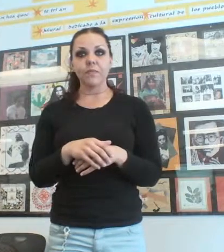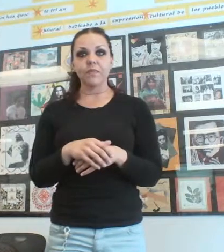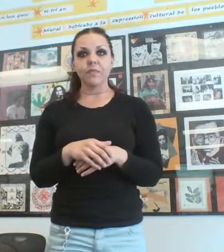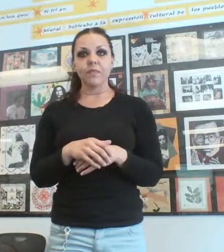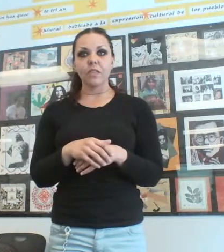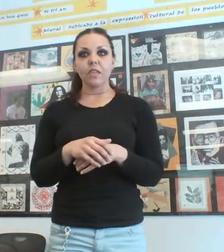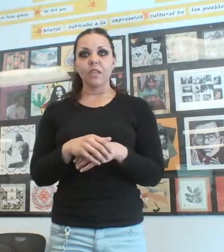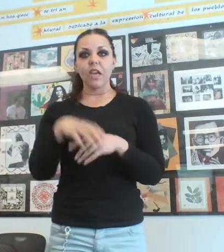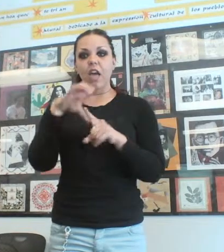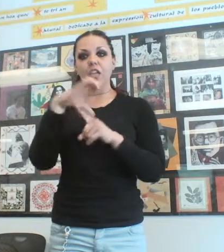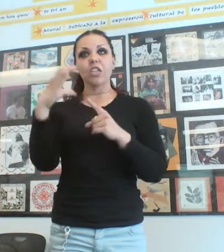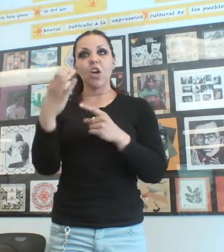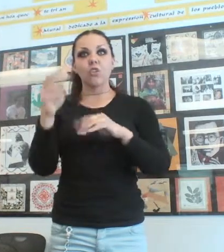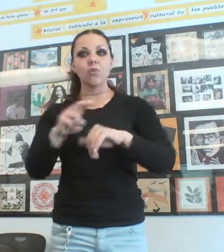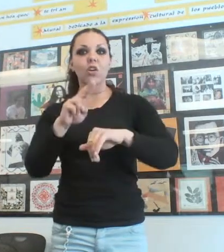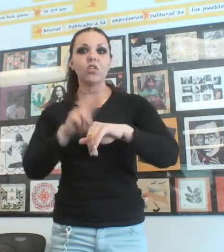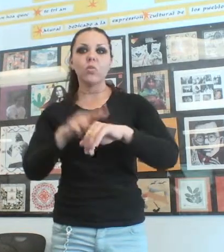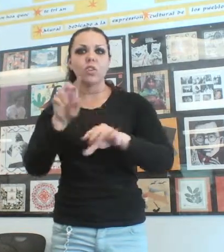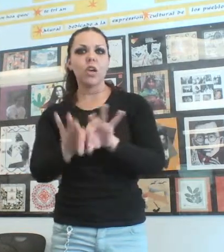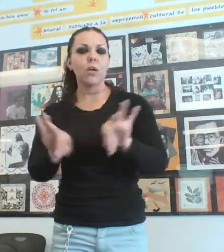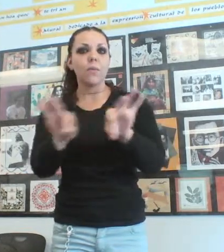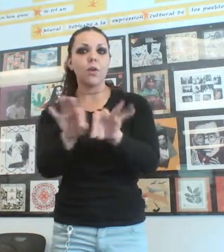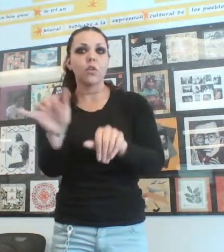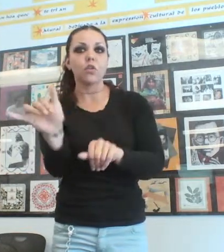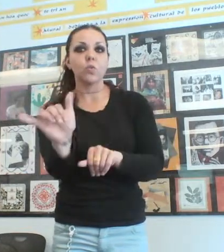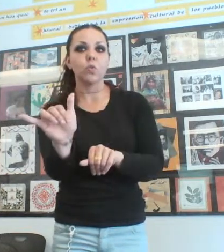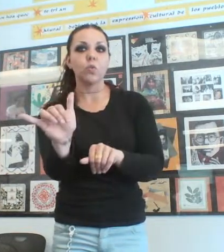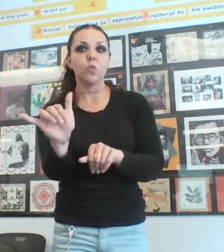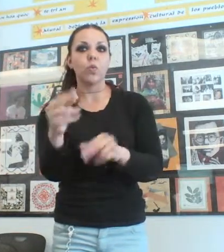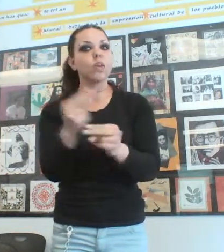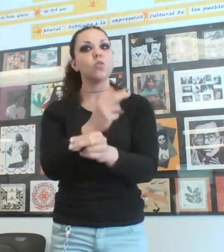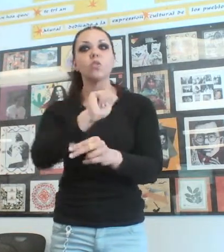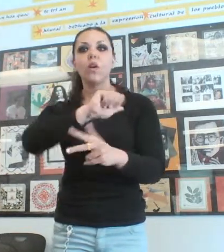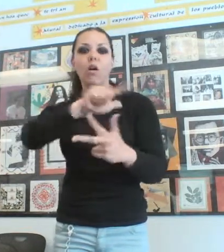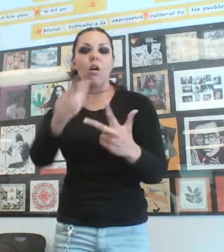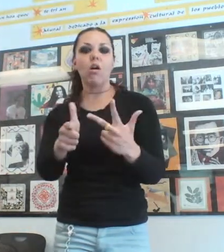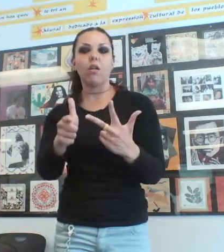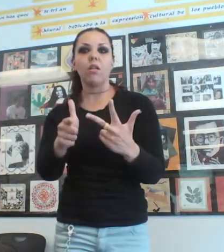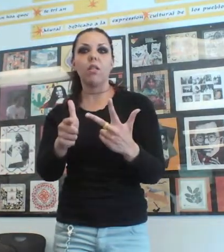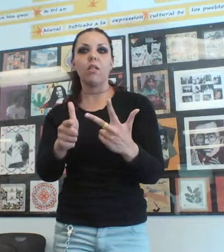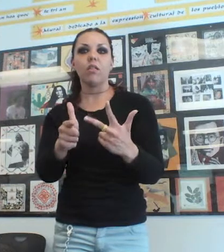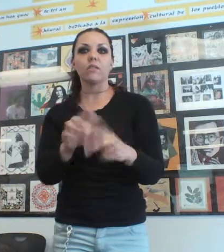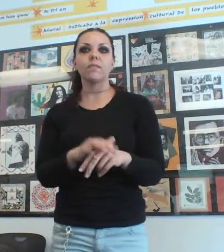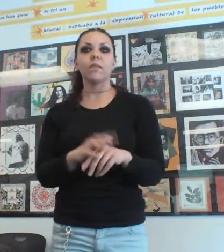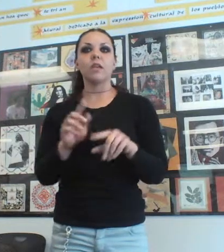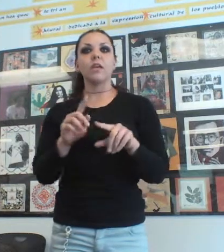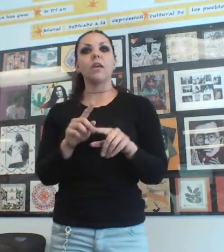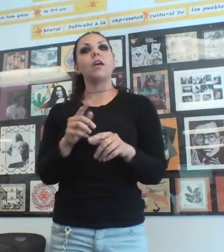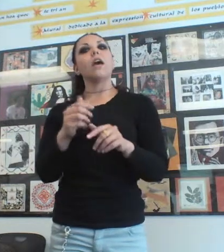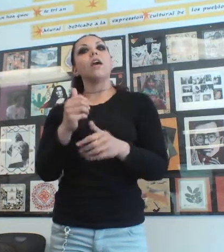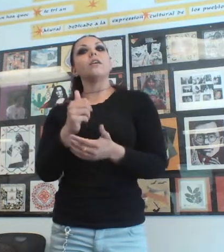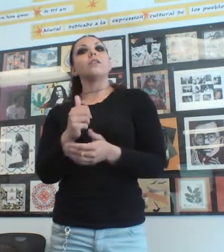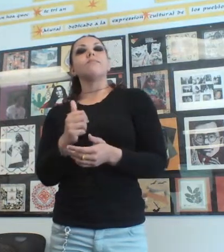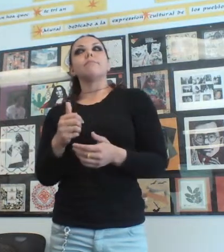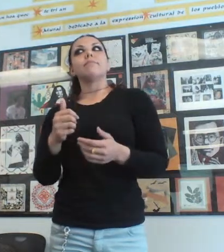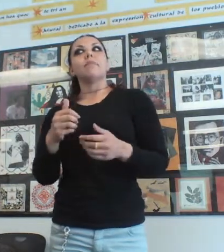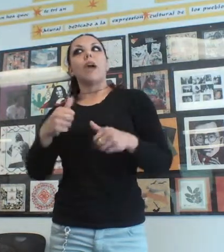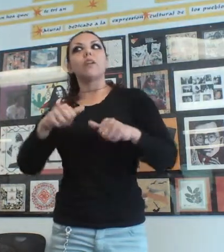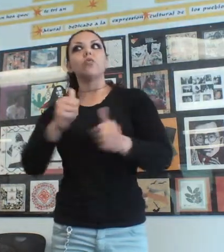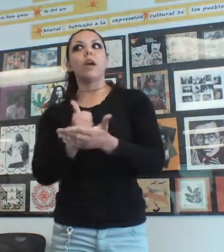and cultural deviation. So we use all of these, but to try to help people understand the process, to try to help teachers teach it,